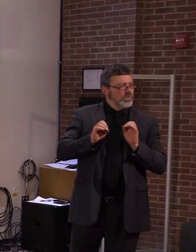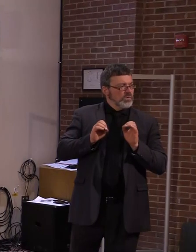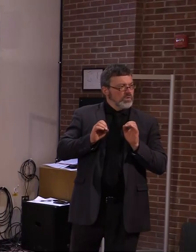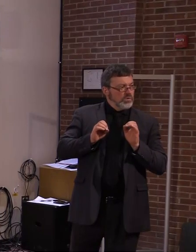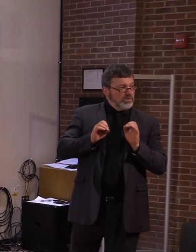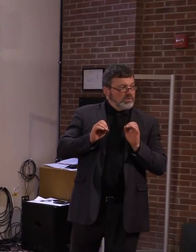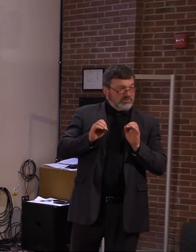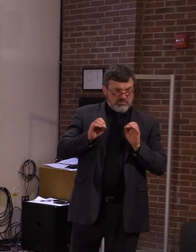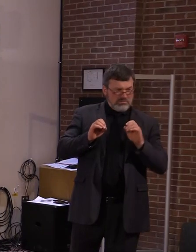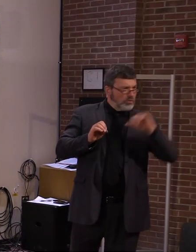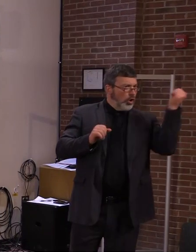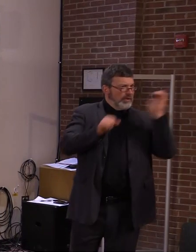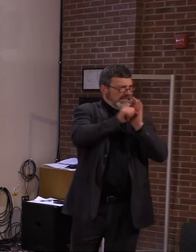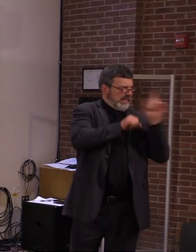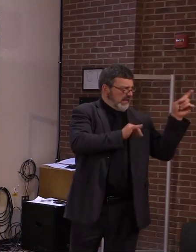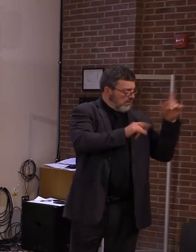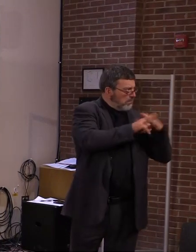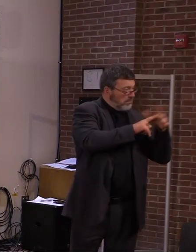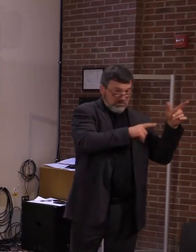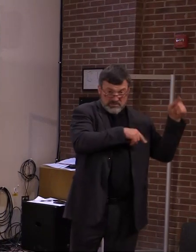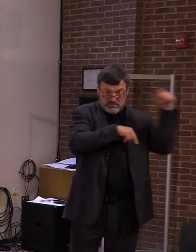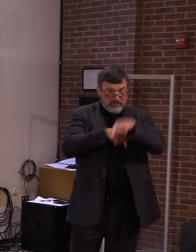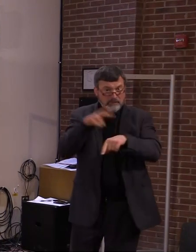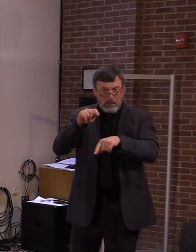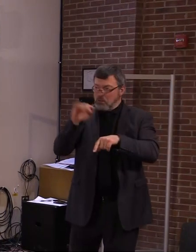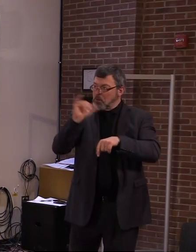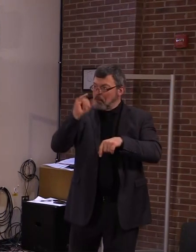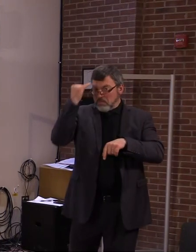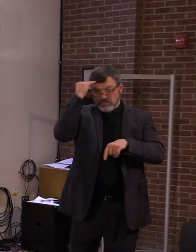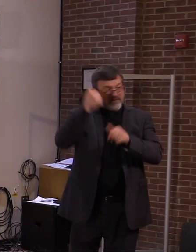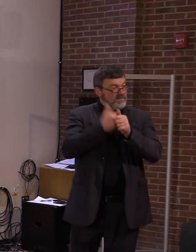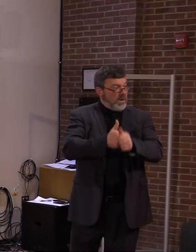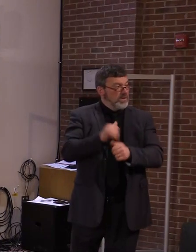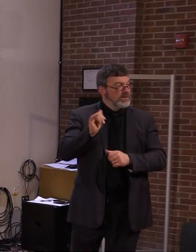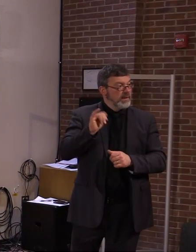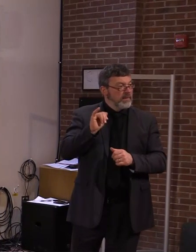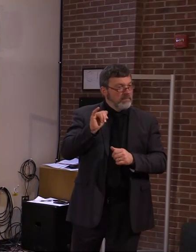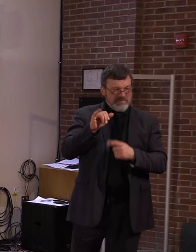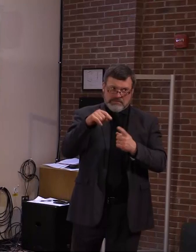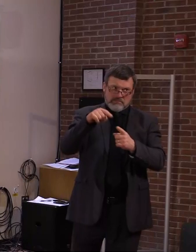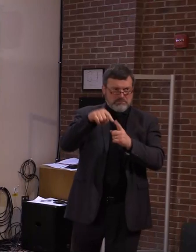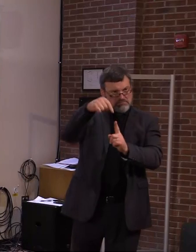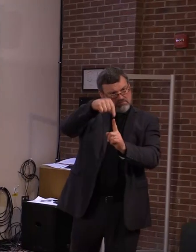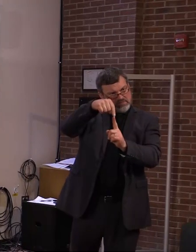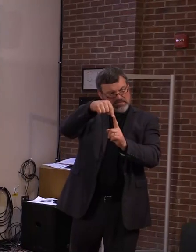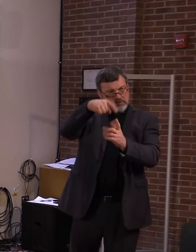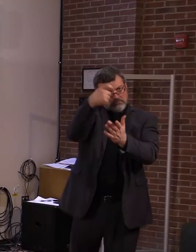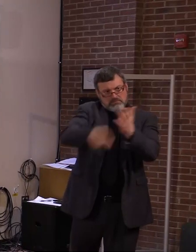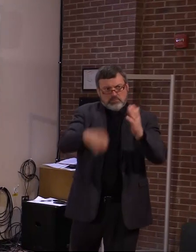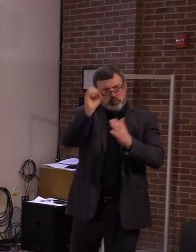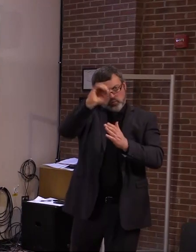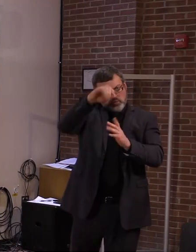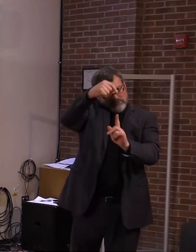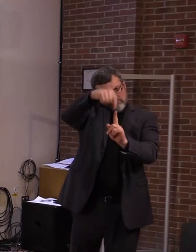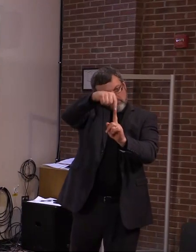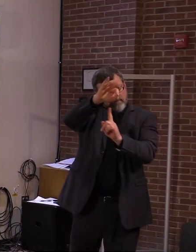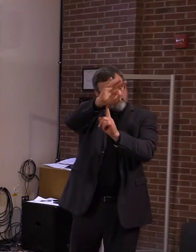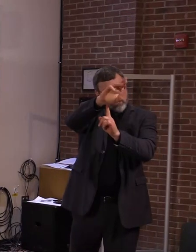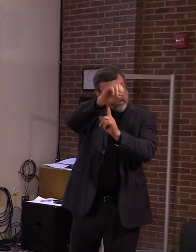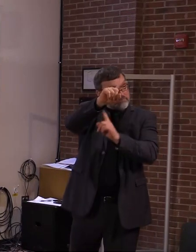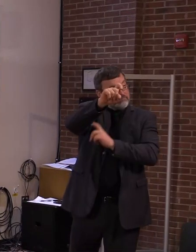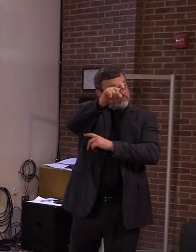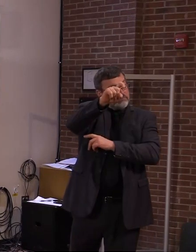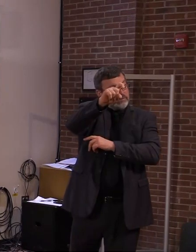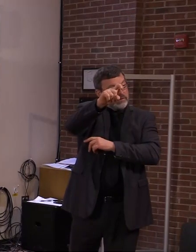similar? And will those tests be free for those who have private insurance as well as those who don't? Yeah, the answer is yes and